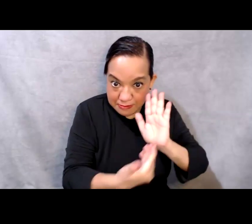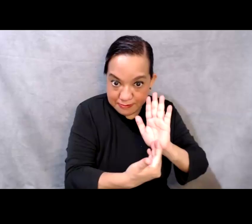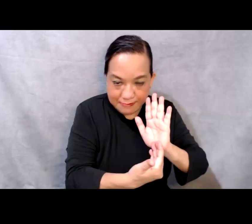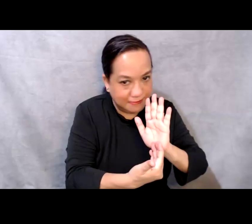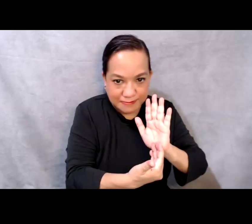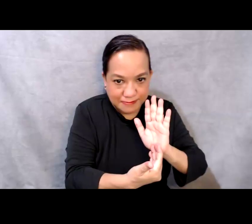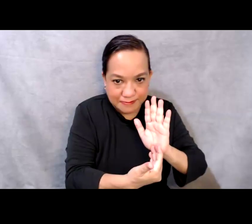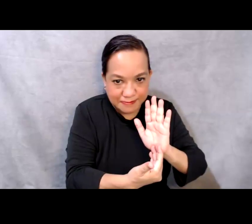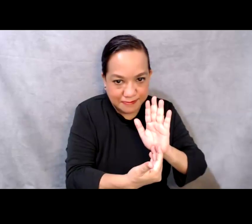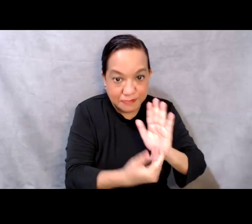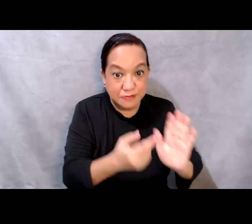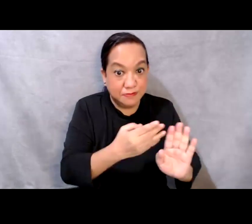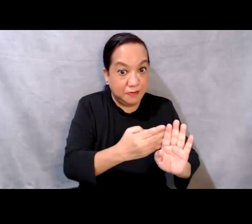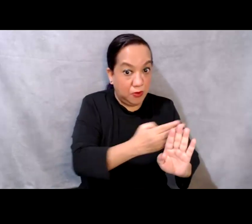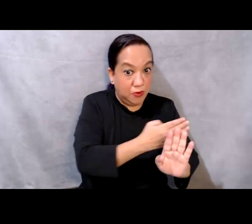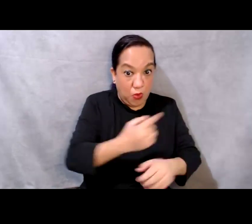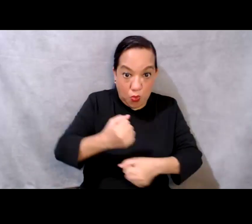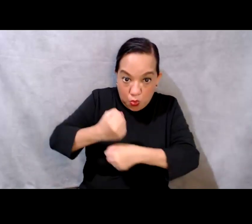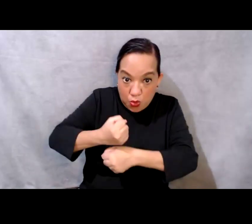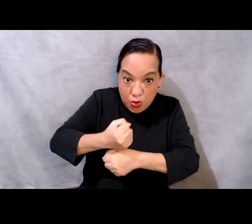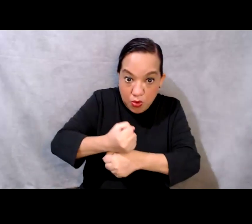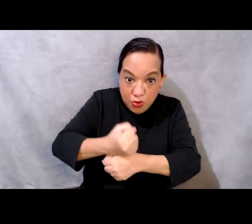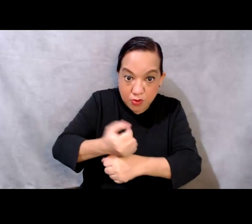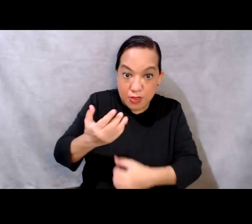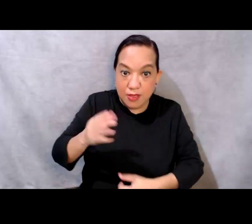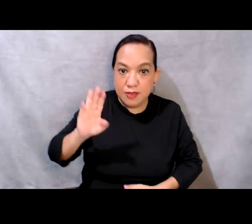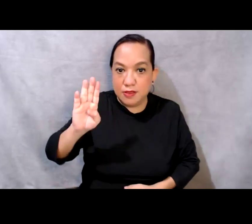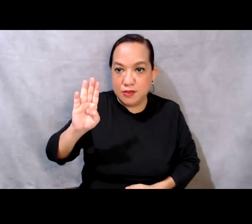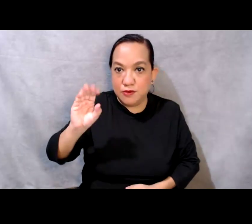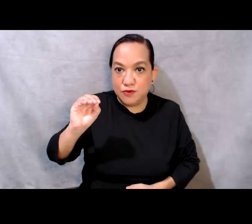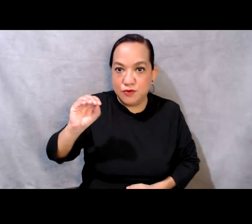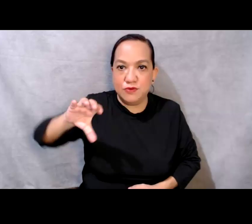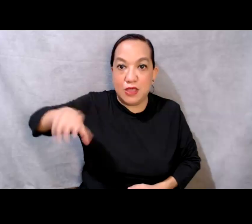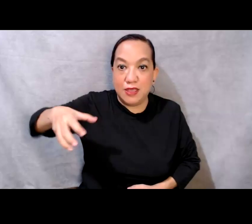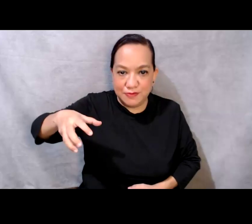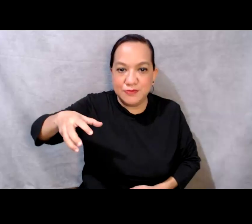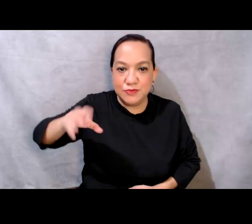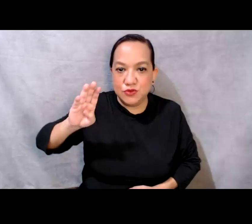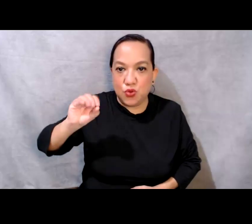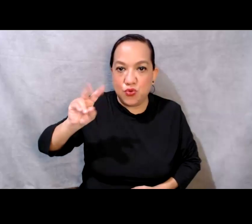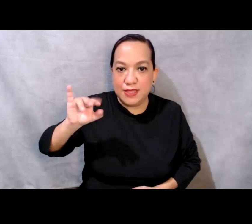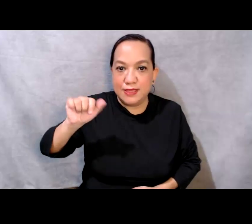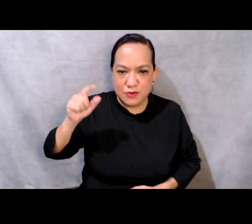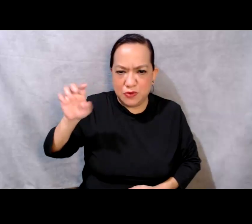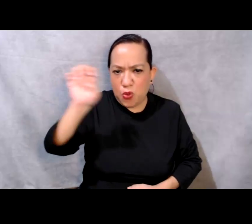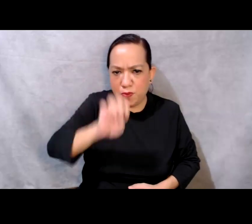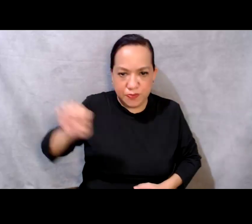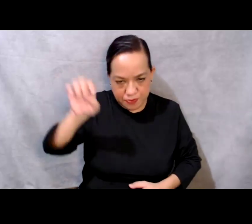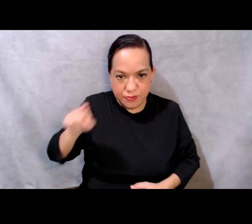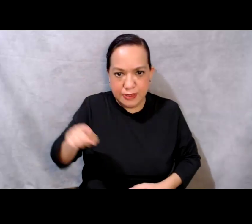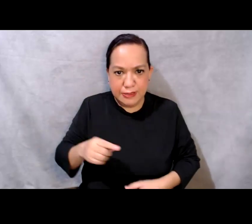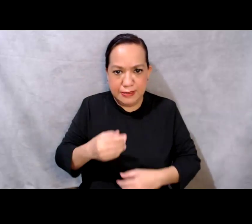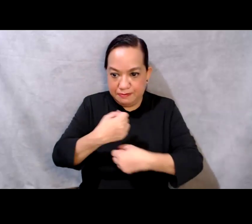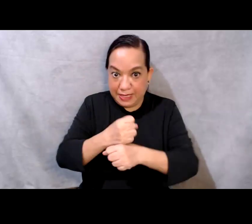Bolivia, and the complaint, it was a road rehabilitation project, and the complaint came from indigenous